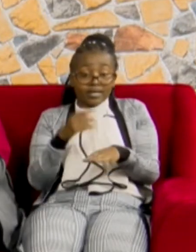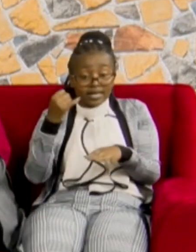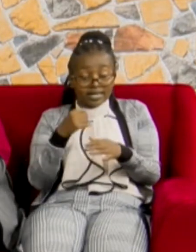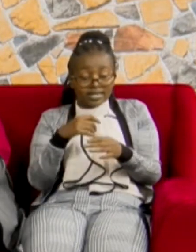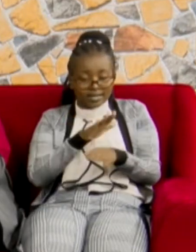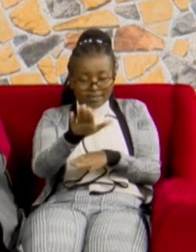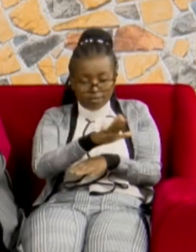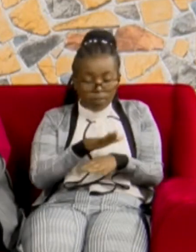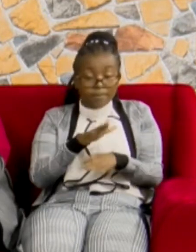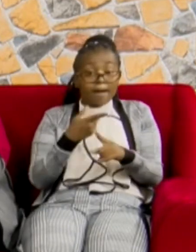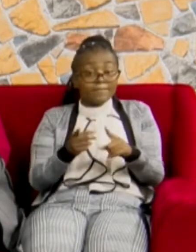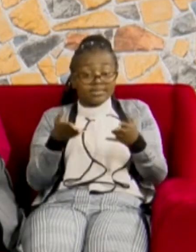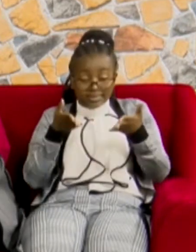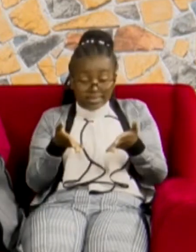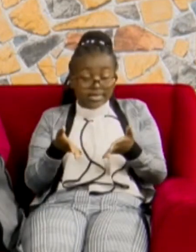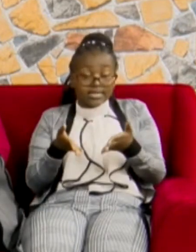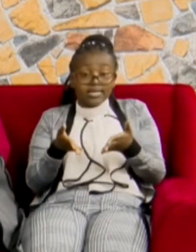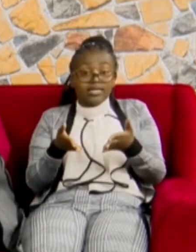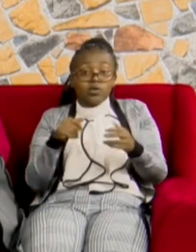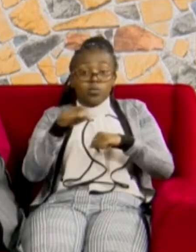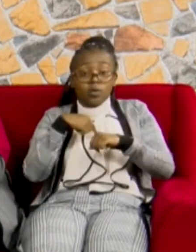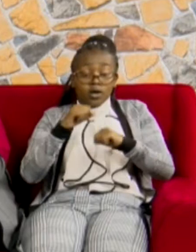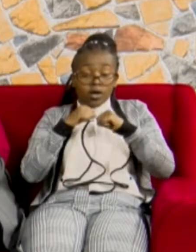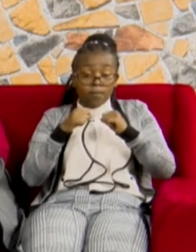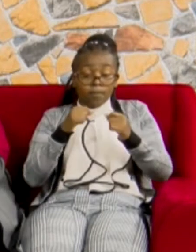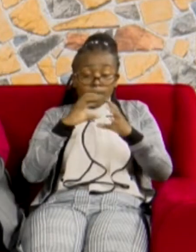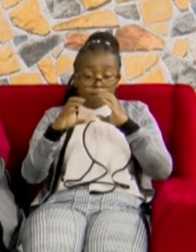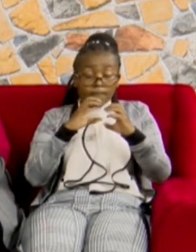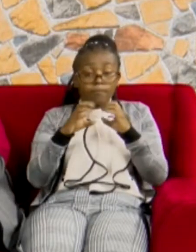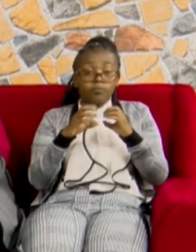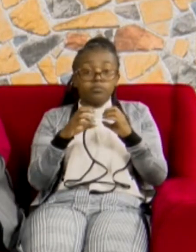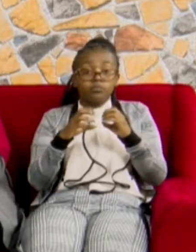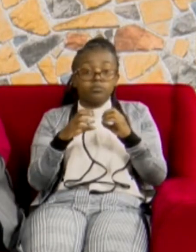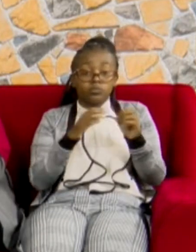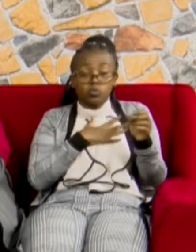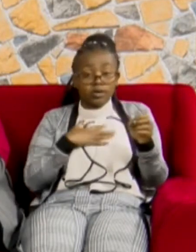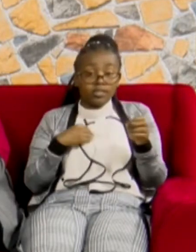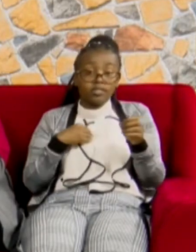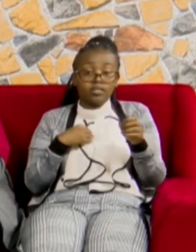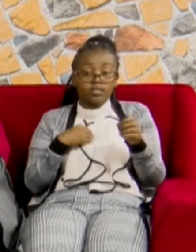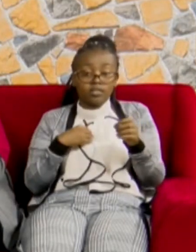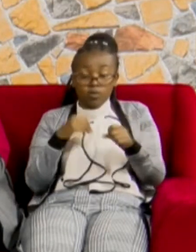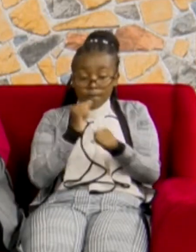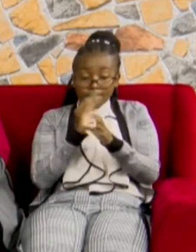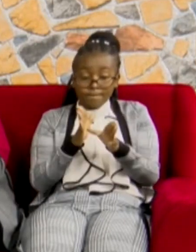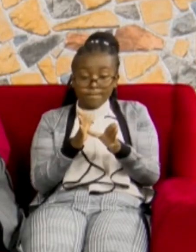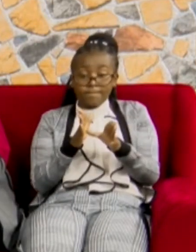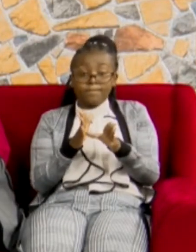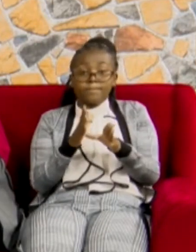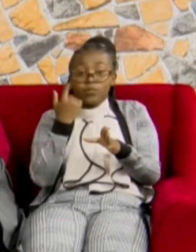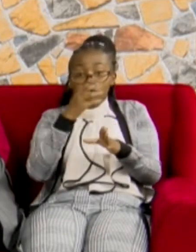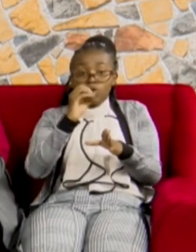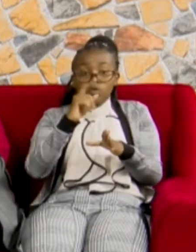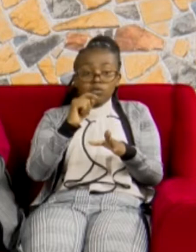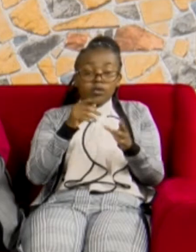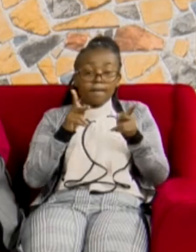ideal environment. But even here, we're able to still communicate with your colleagues who are the OT